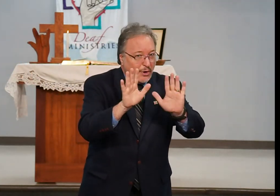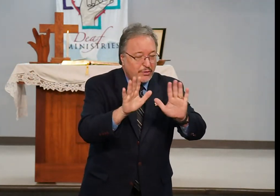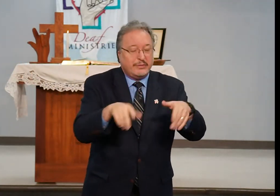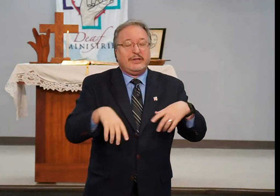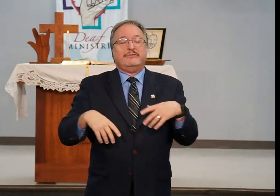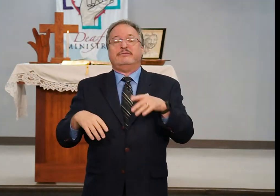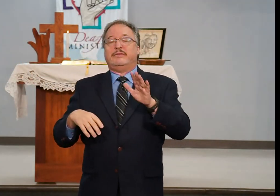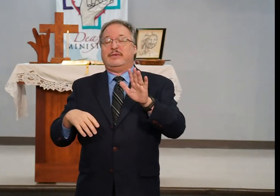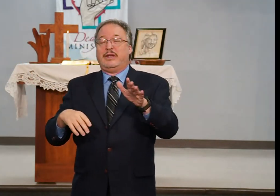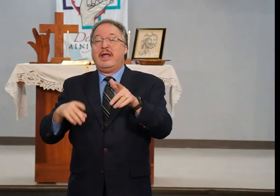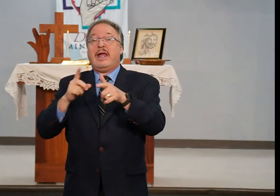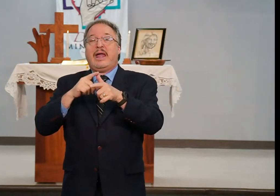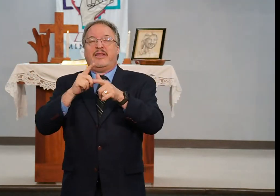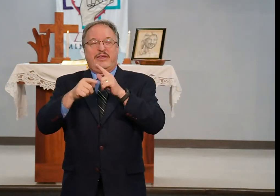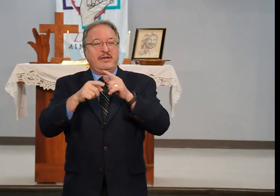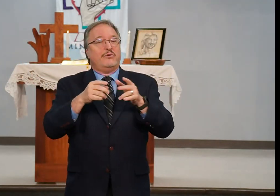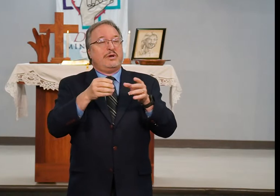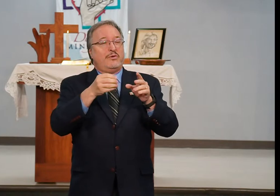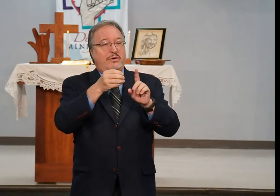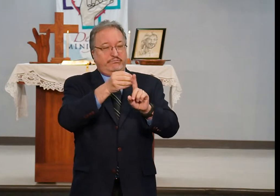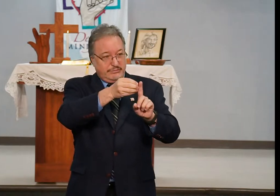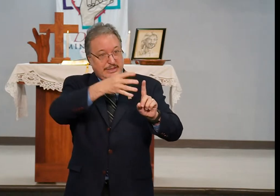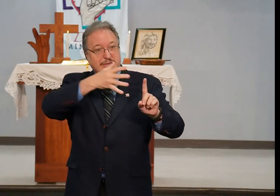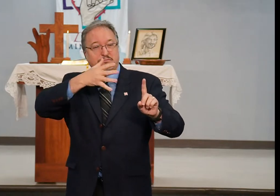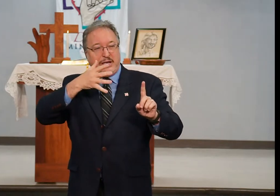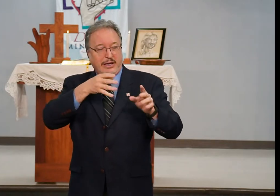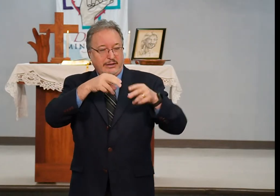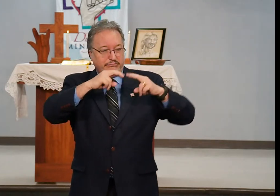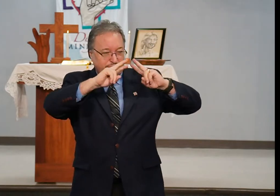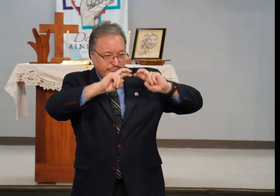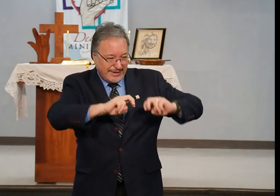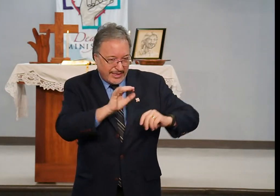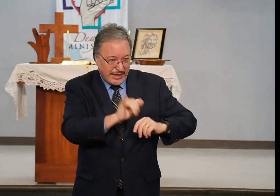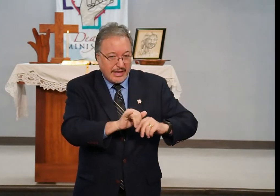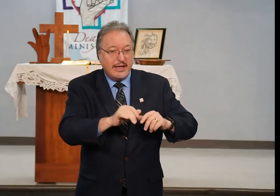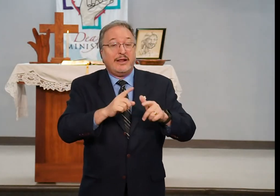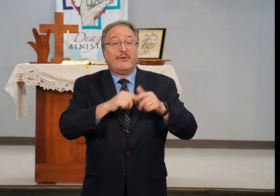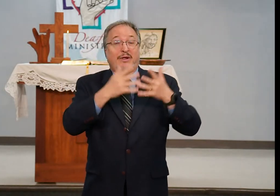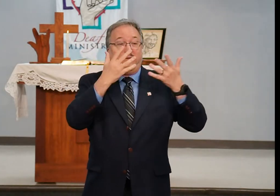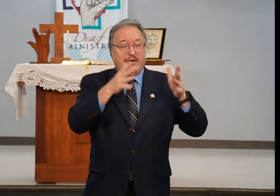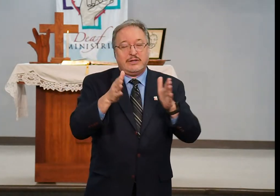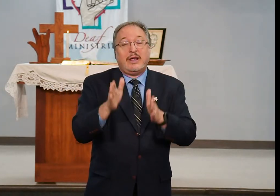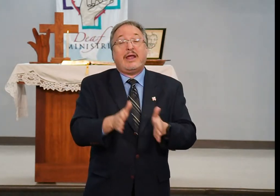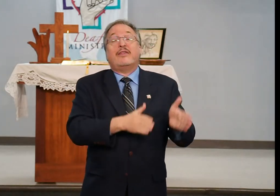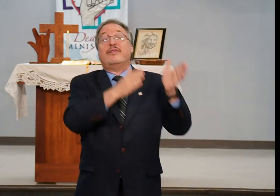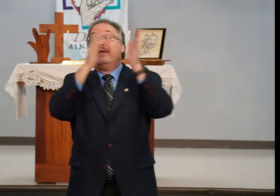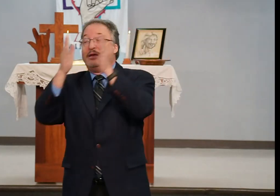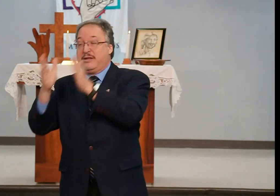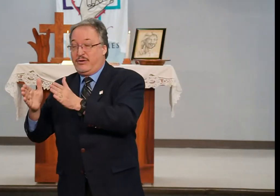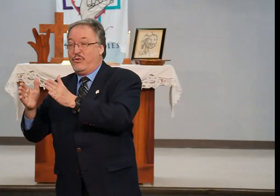And so I will show you that scripture in just a few moments. But I do want us to take a deeper look at